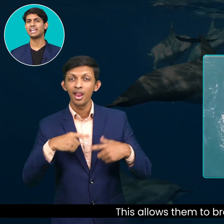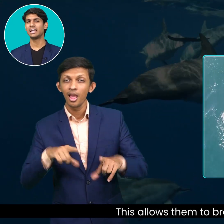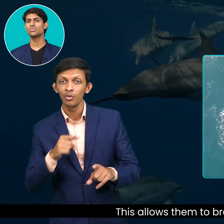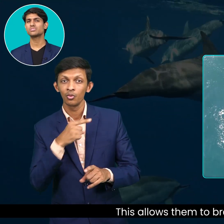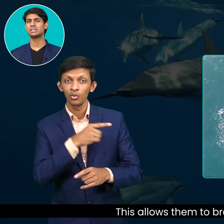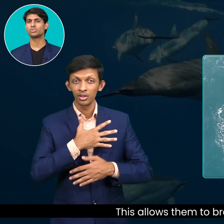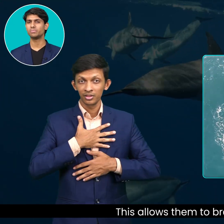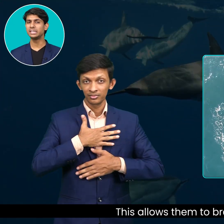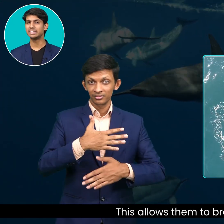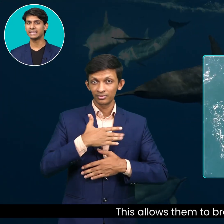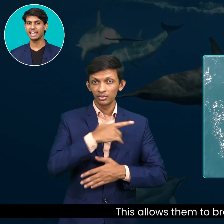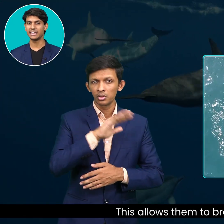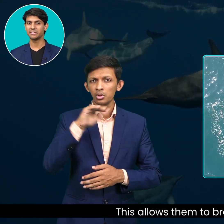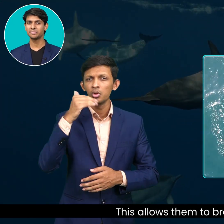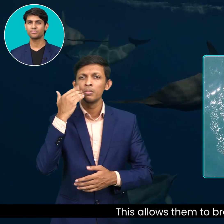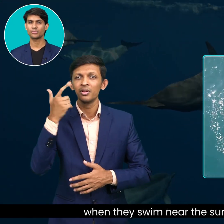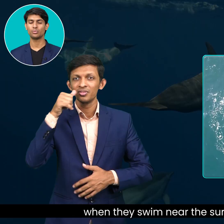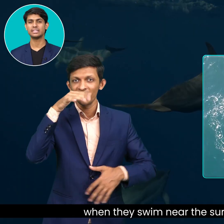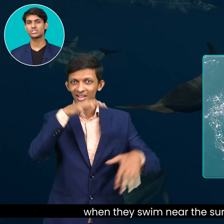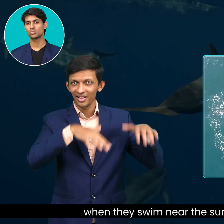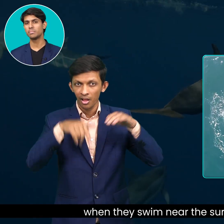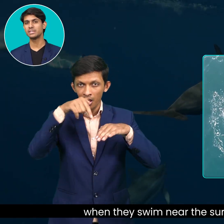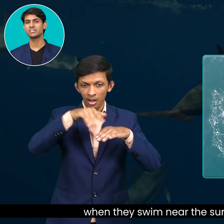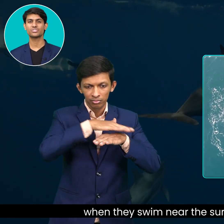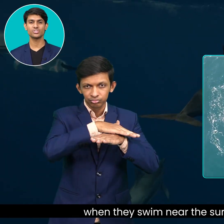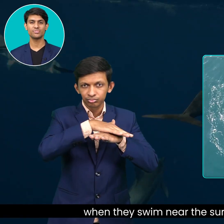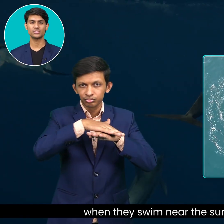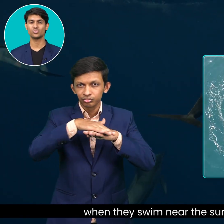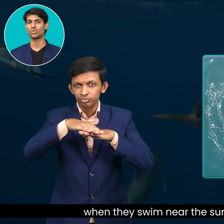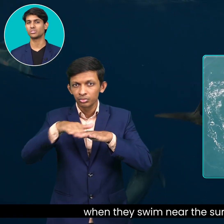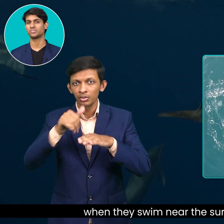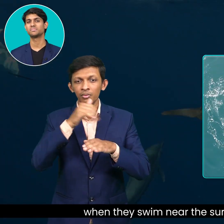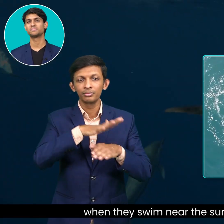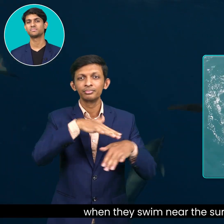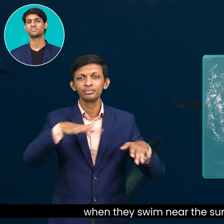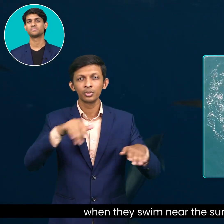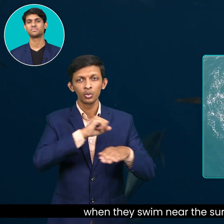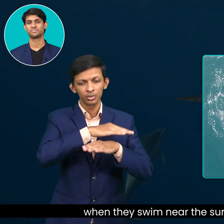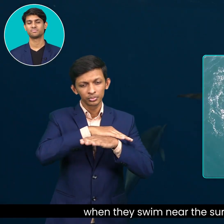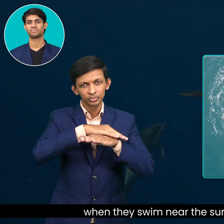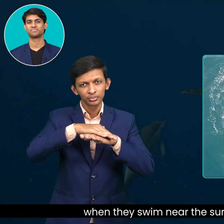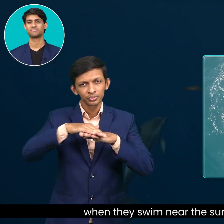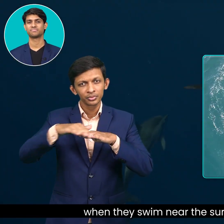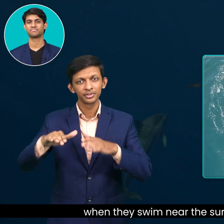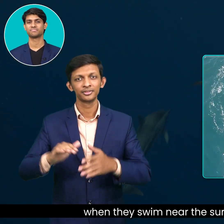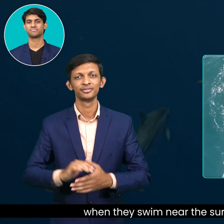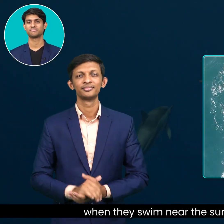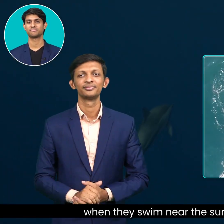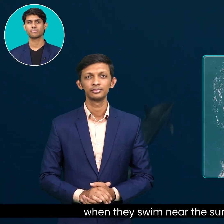This allows them to breathe in air when they swim near the surface of water.